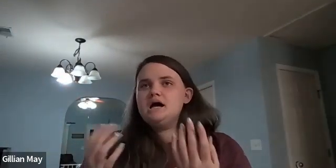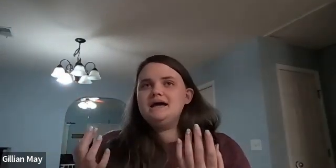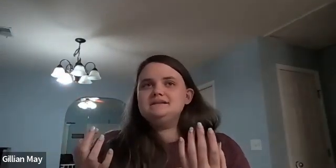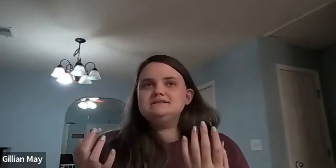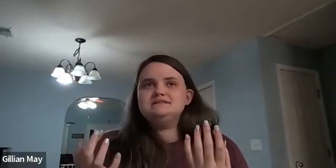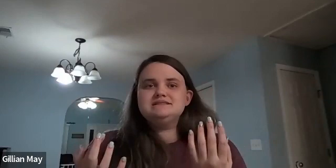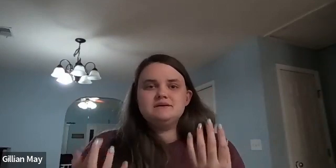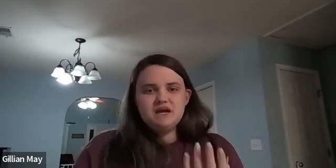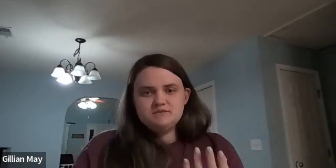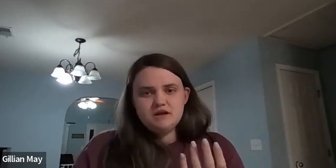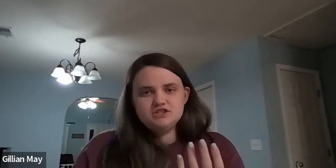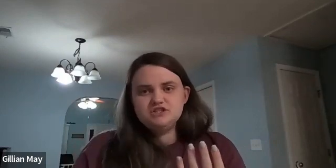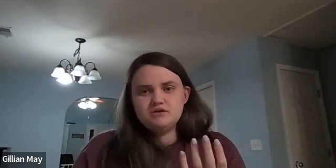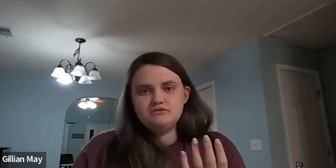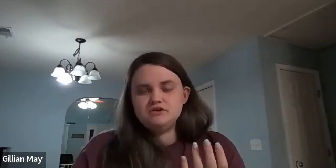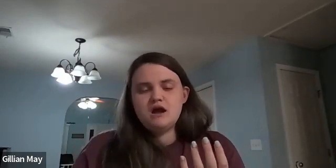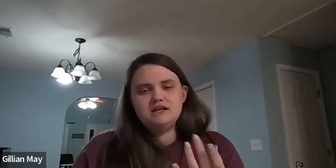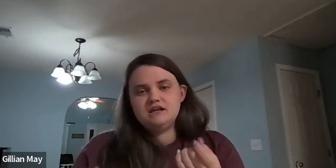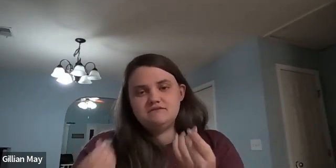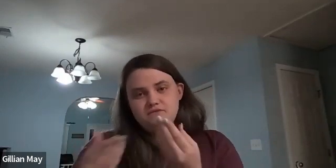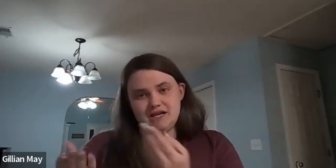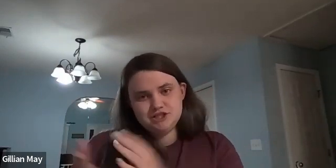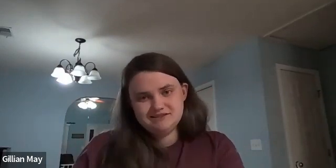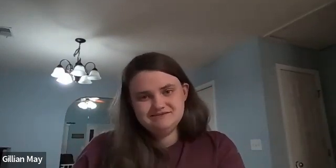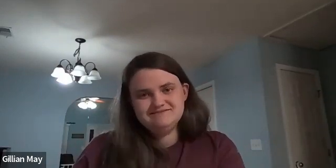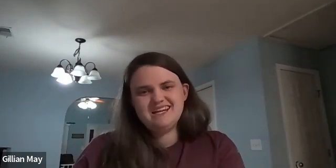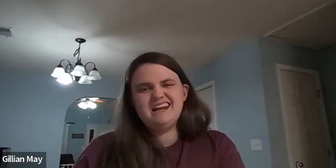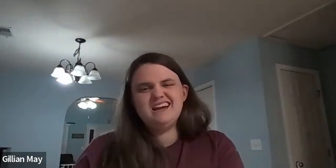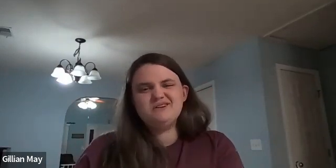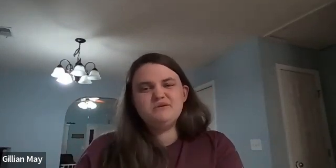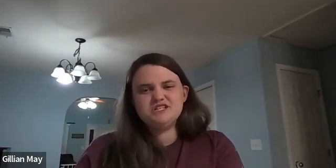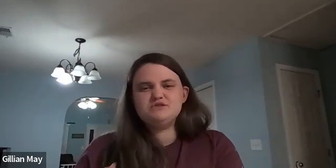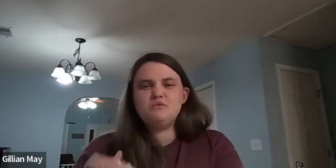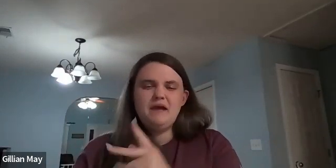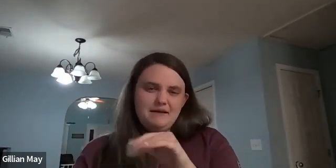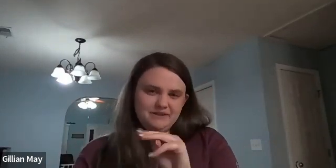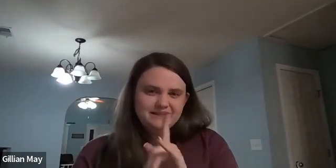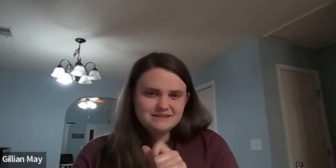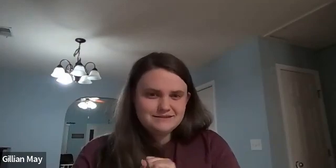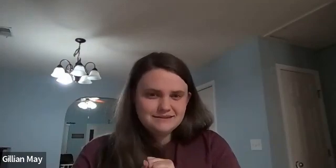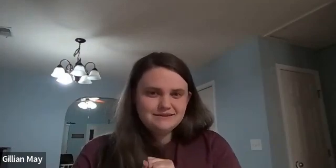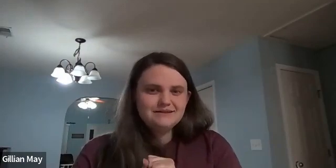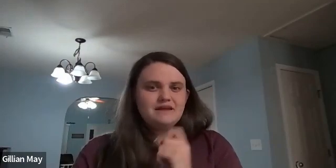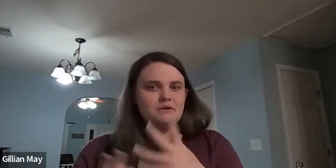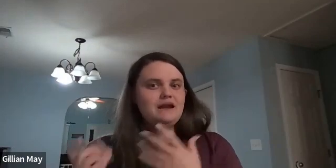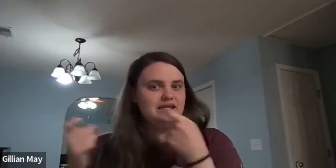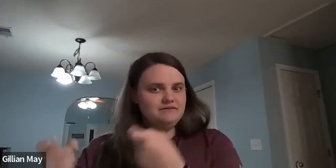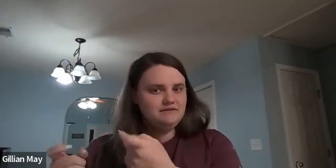But sometimes parents just don't, they're not getting enough information. And I really wish there was more pamphlets that were kind of given